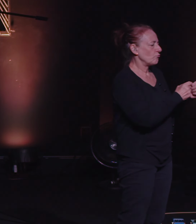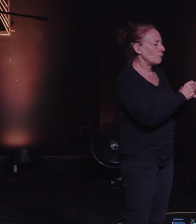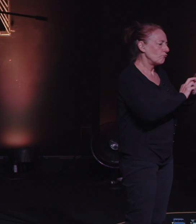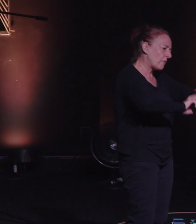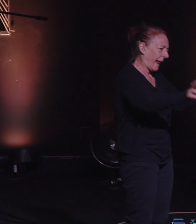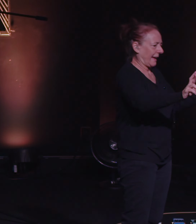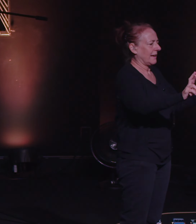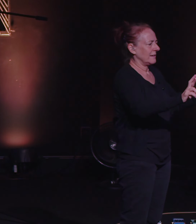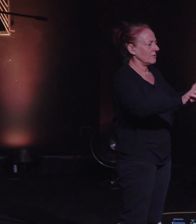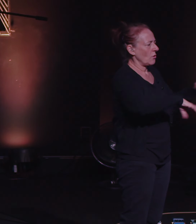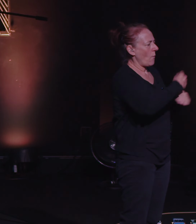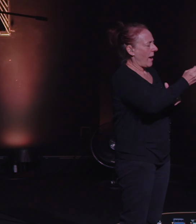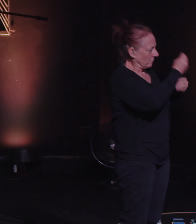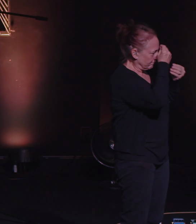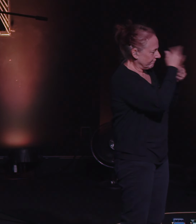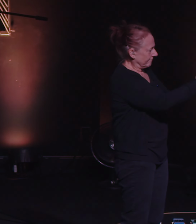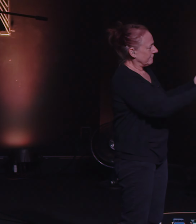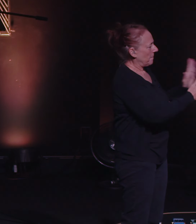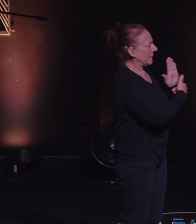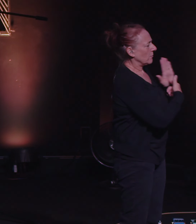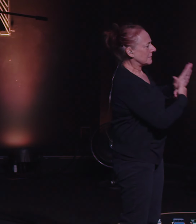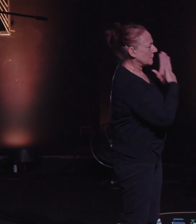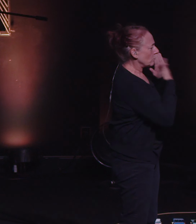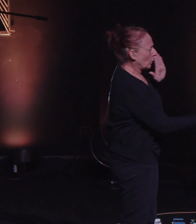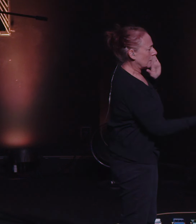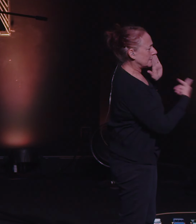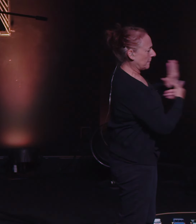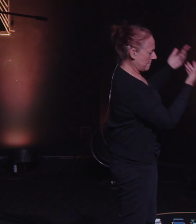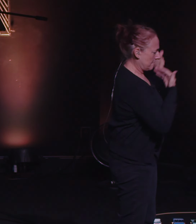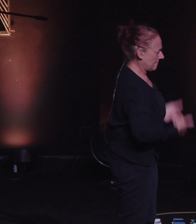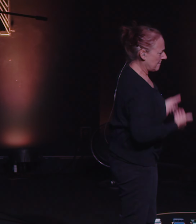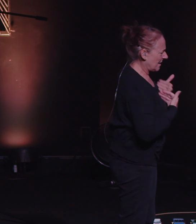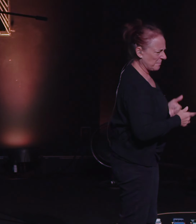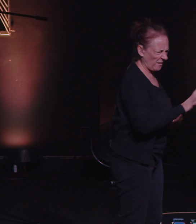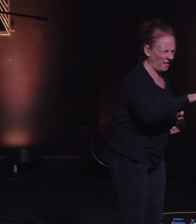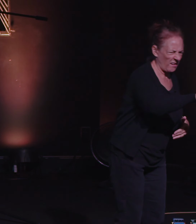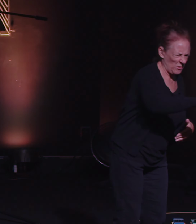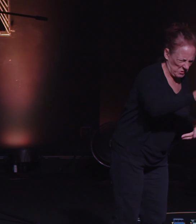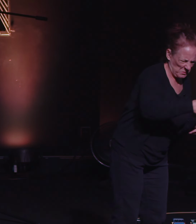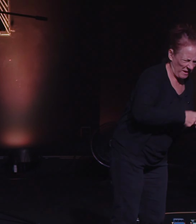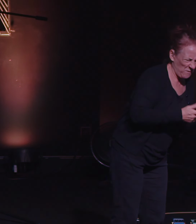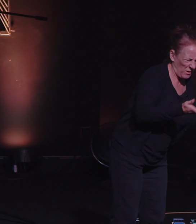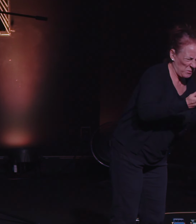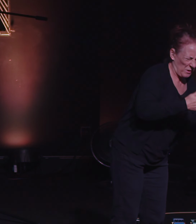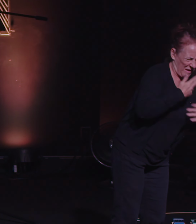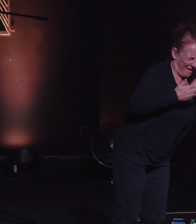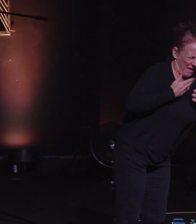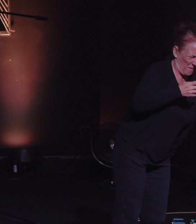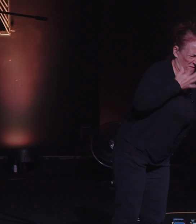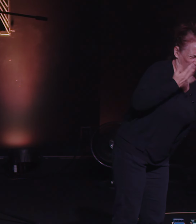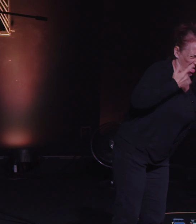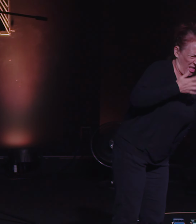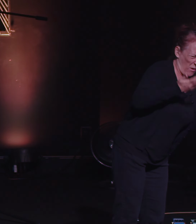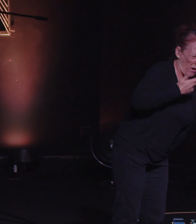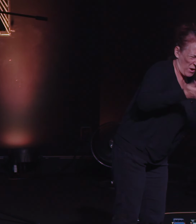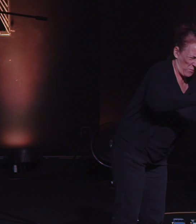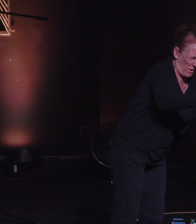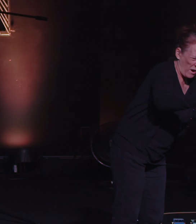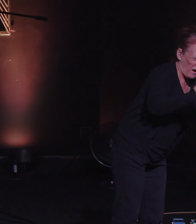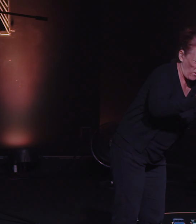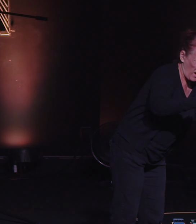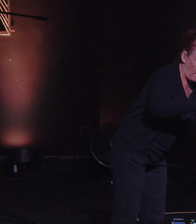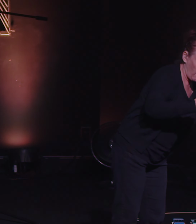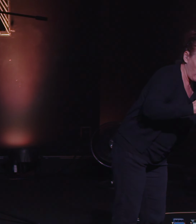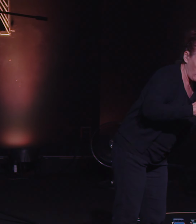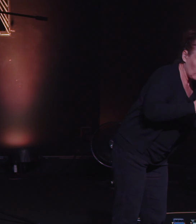out into the world and be the church. It is not to come and sit and be comfortable. It's just not. And